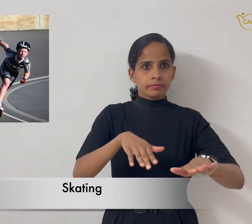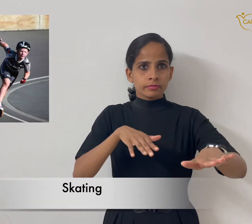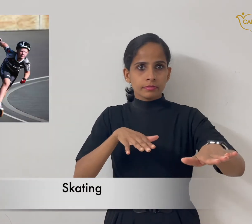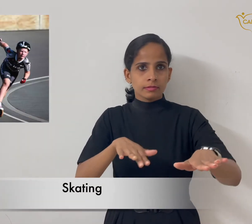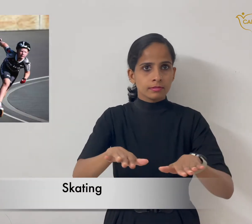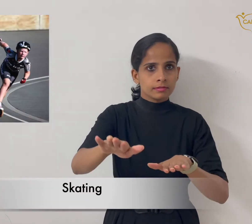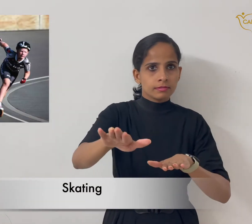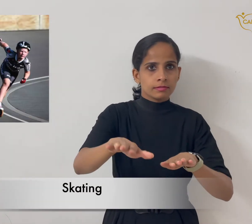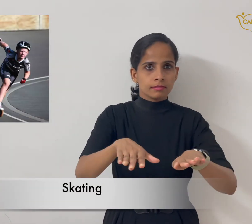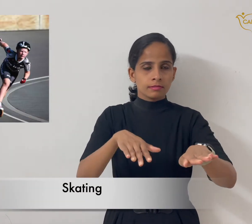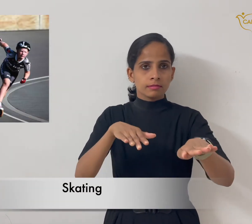Skating.